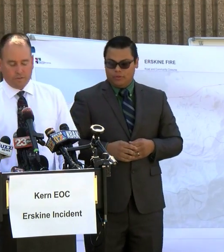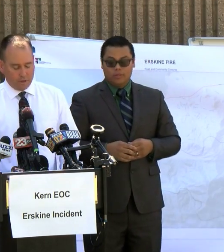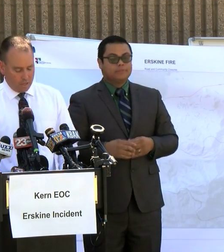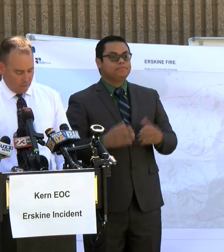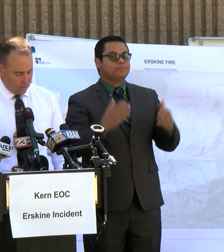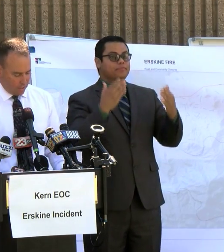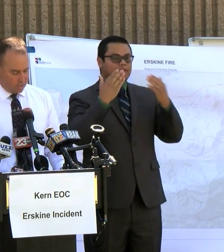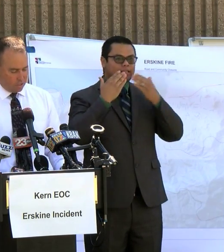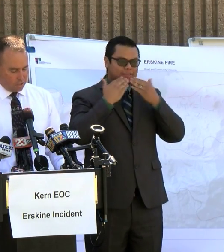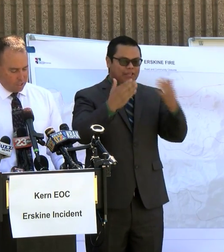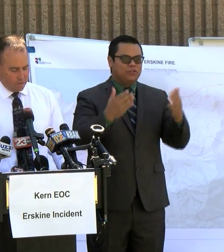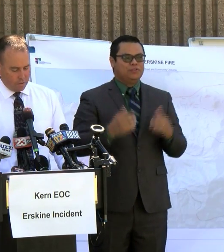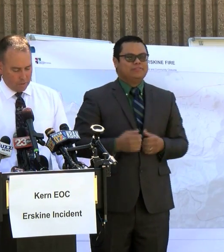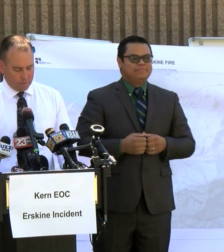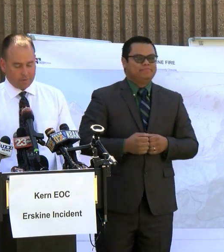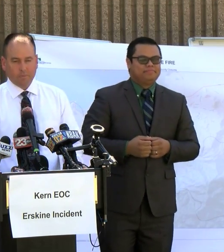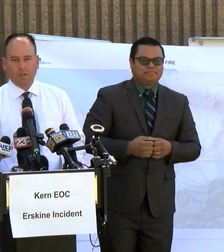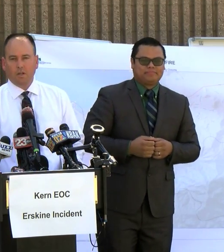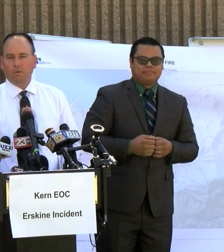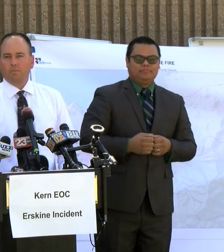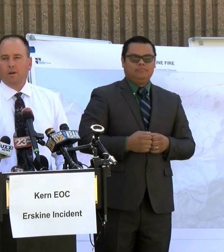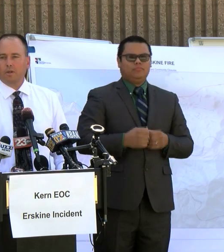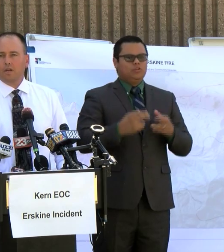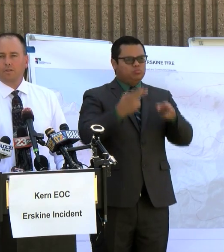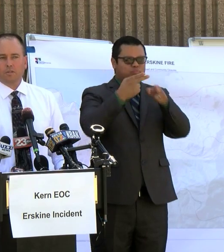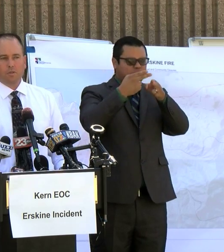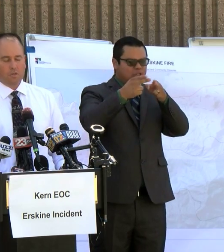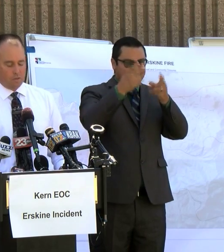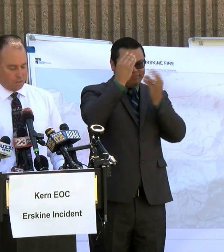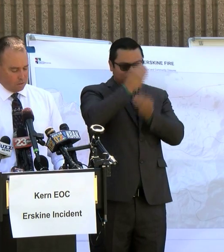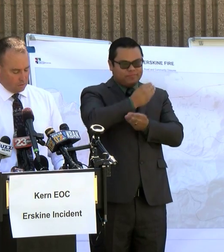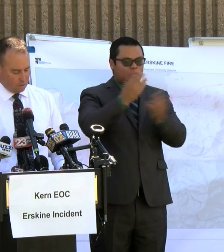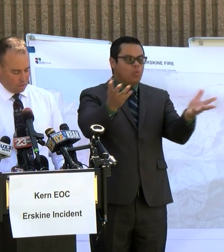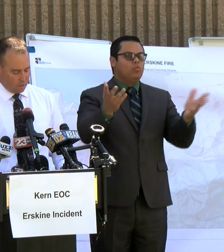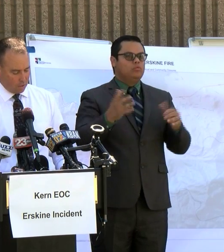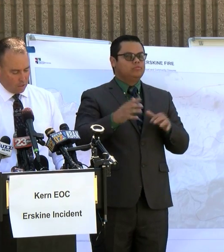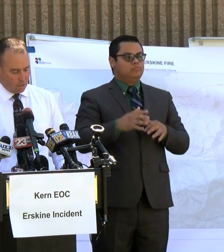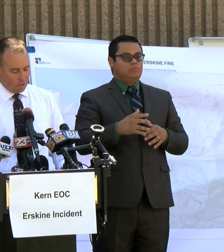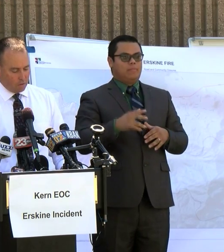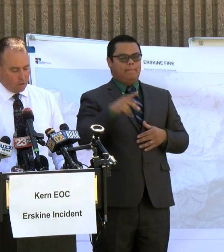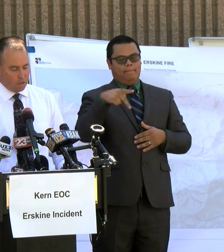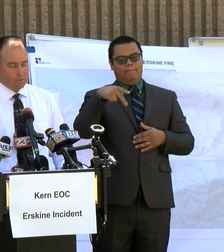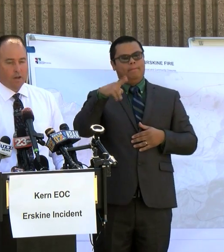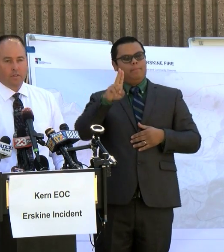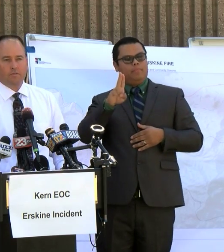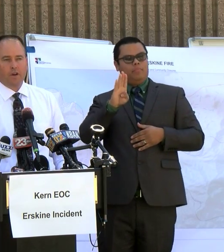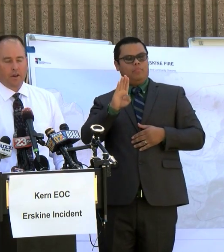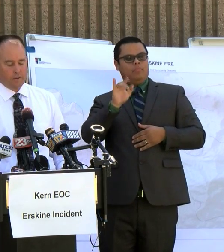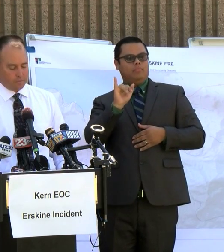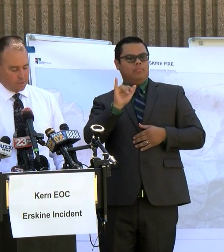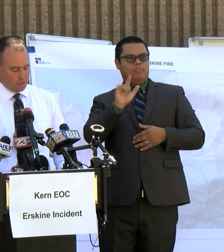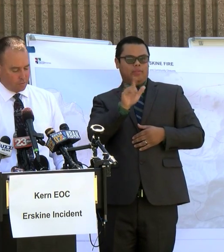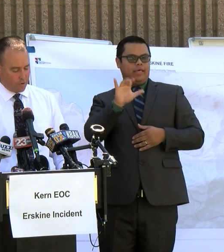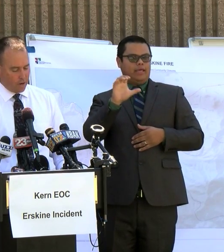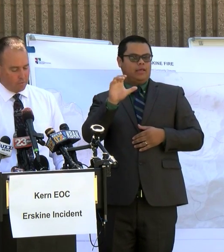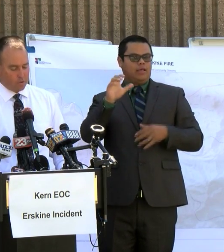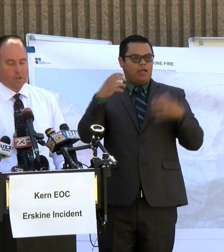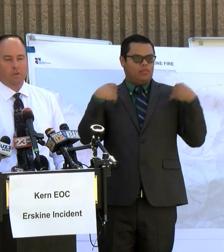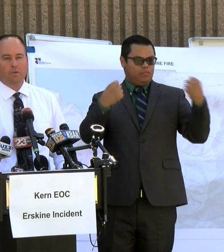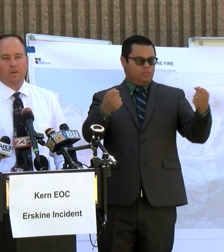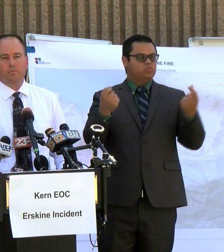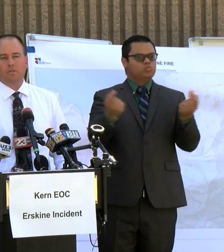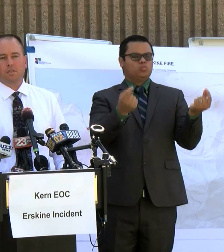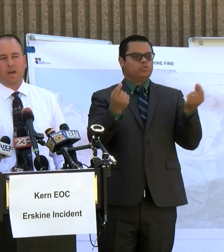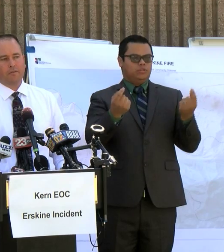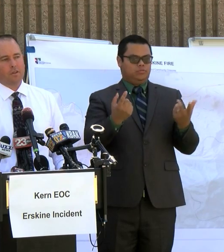Thank you, everybody. I'd like to just give you a brief update on what public health has been doing involving the fire. Since Friday